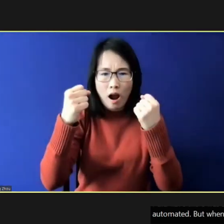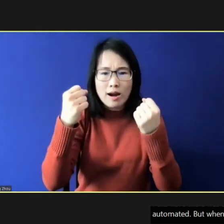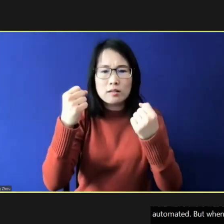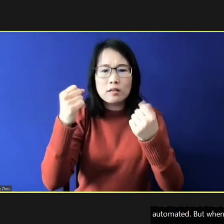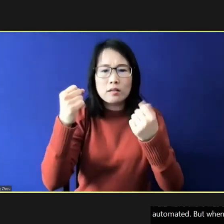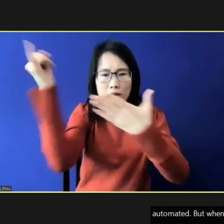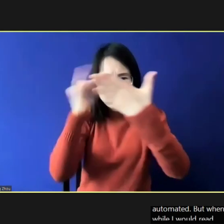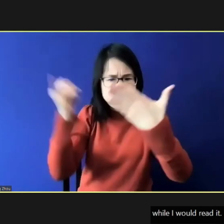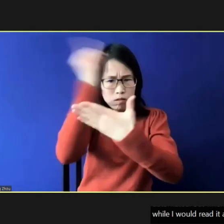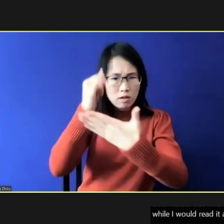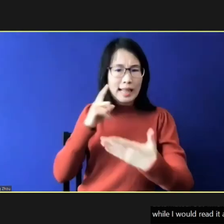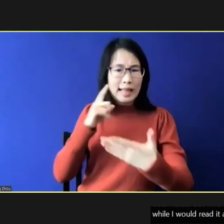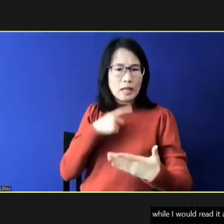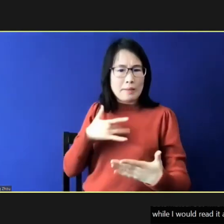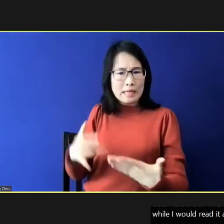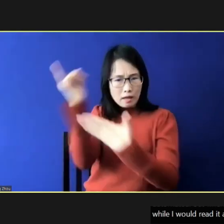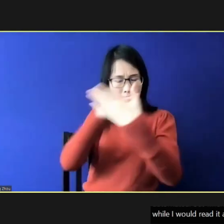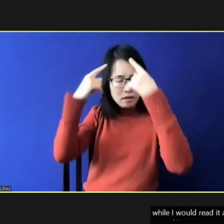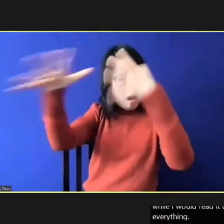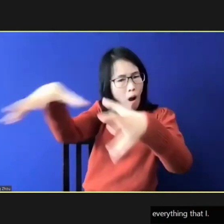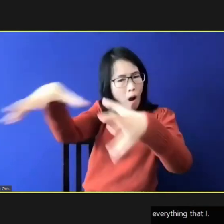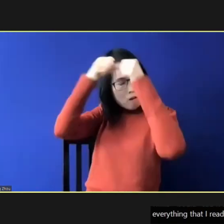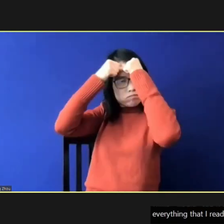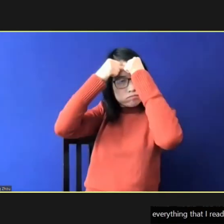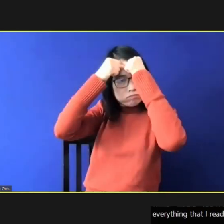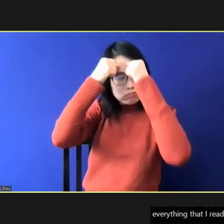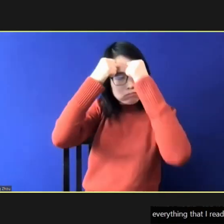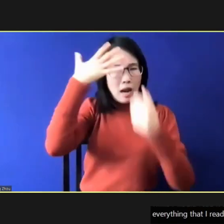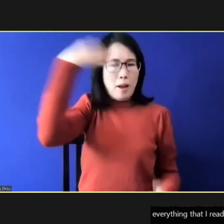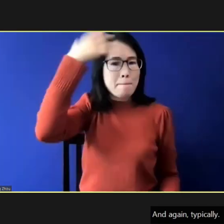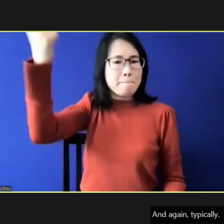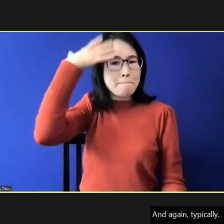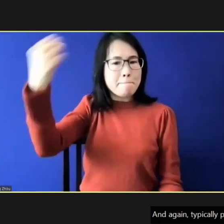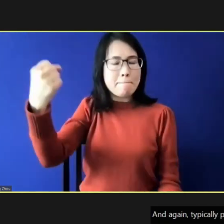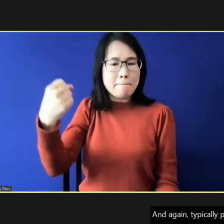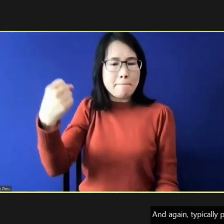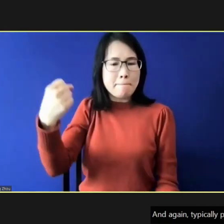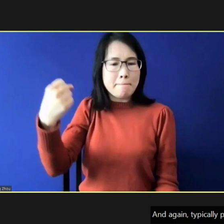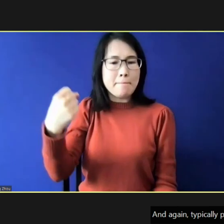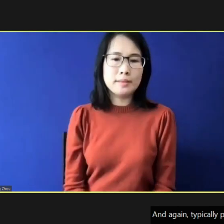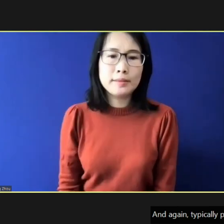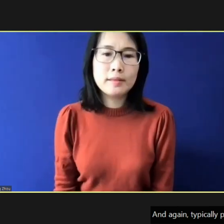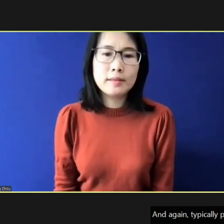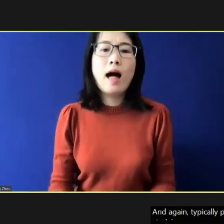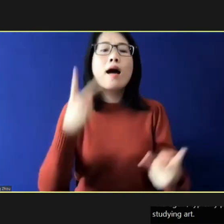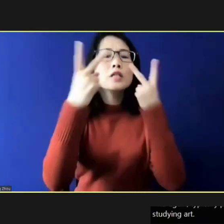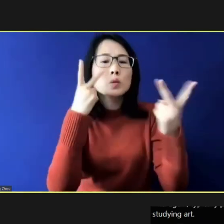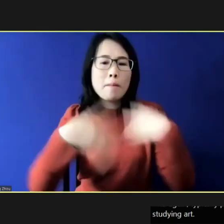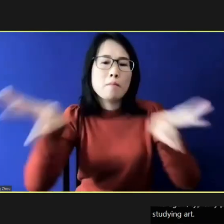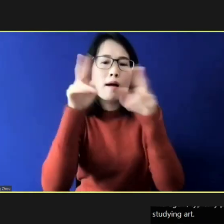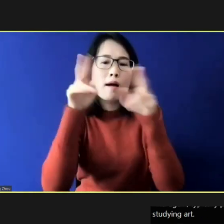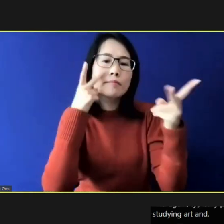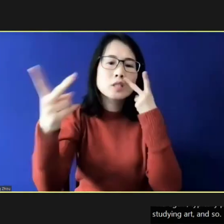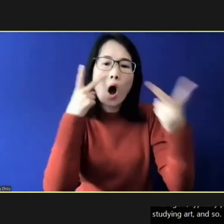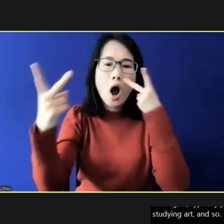limited. Well, I would read it and then I wasn't able to retain everything that I read. And again, typically people are studying, deaf people are studying art. And